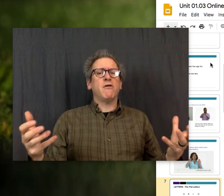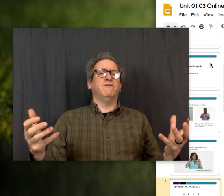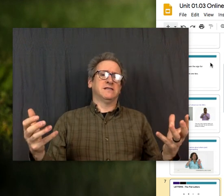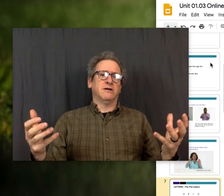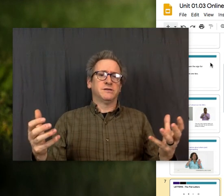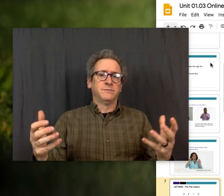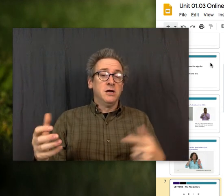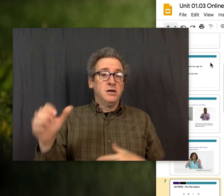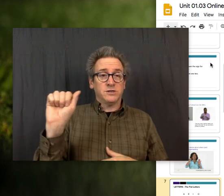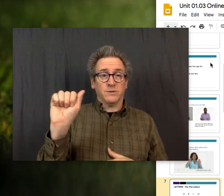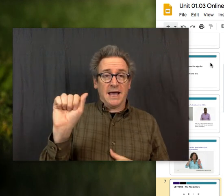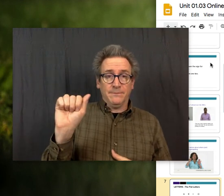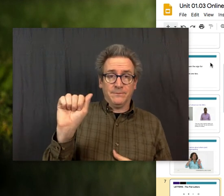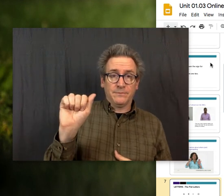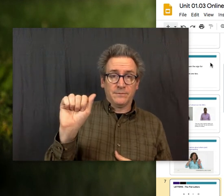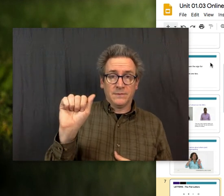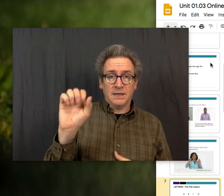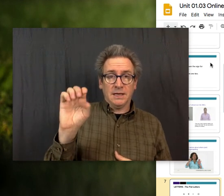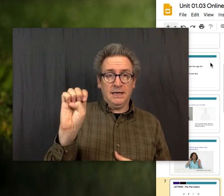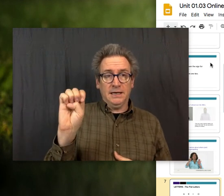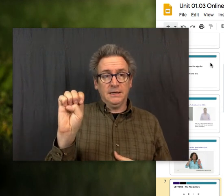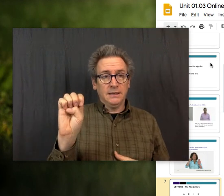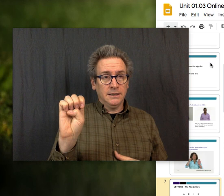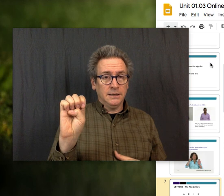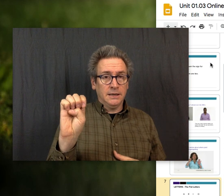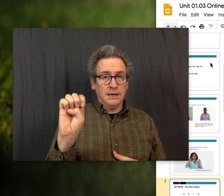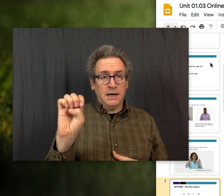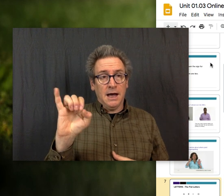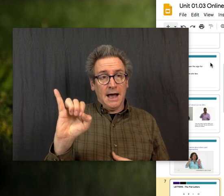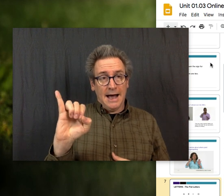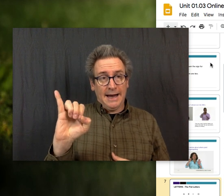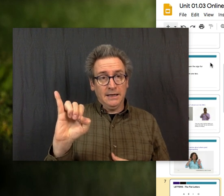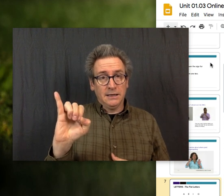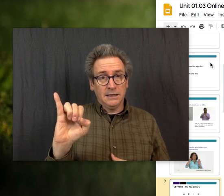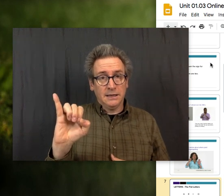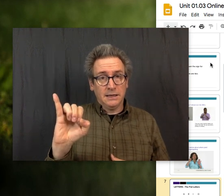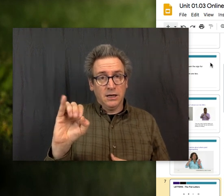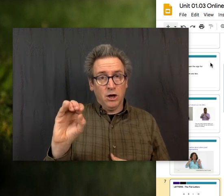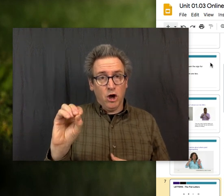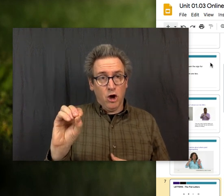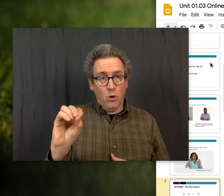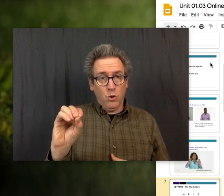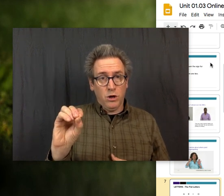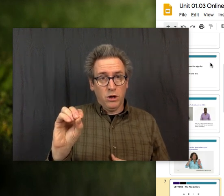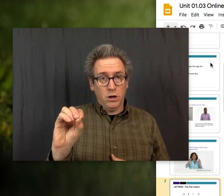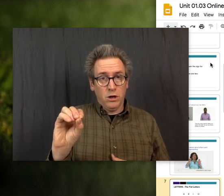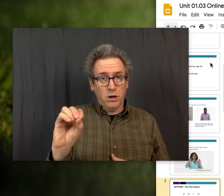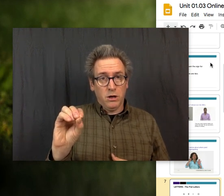here are the fist letters. We start with A, E, I,